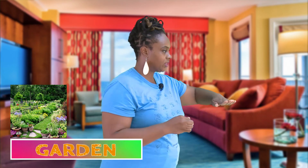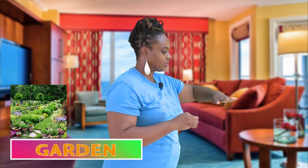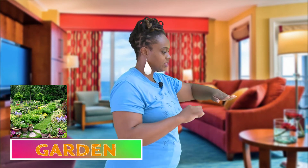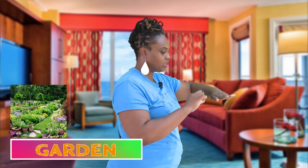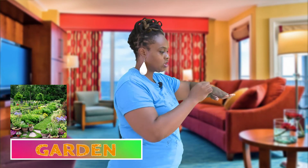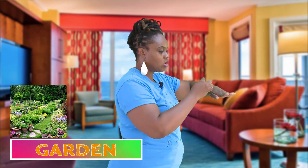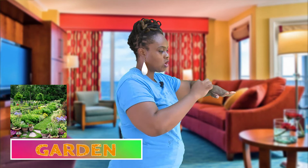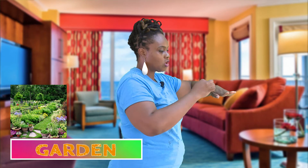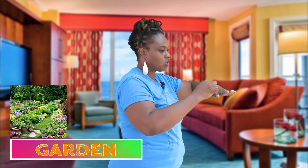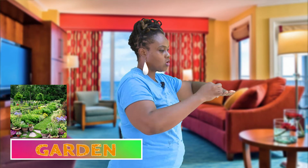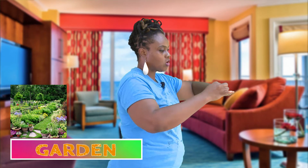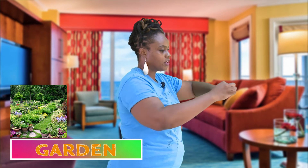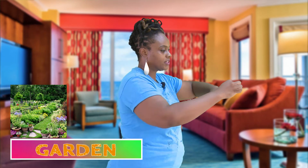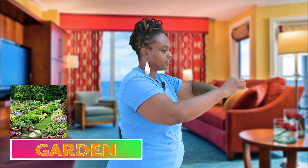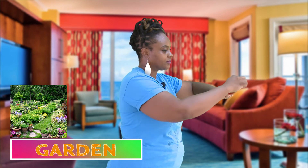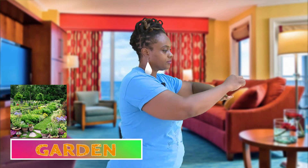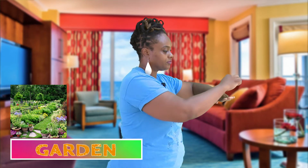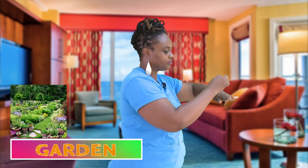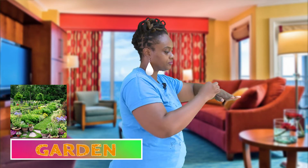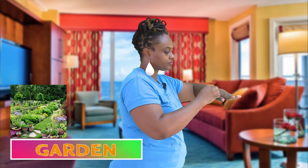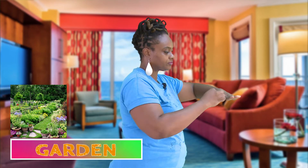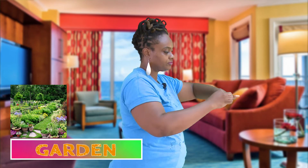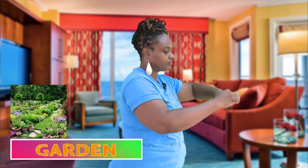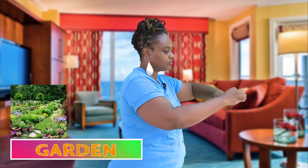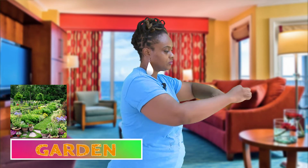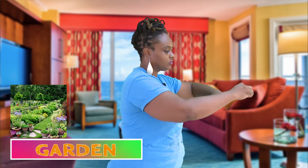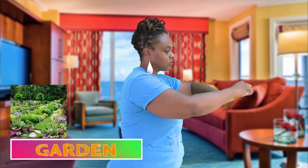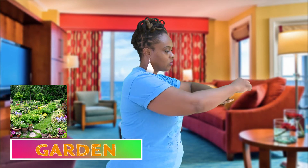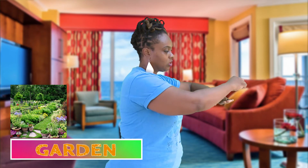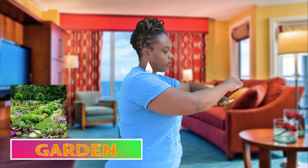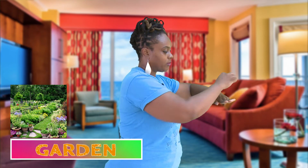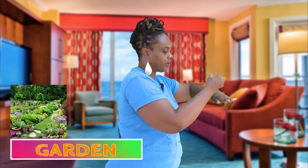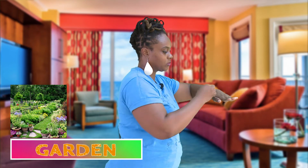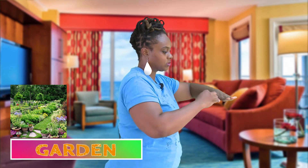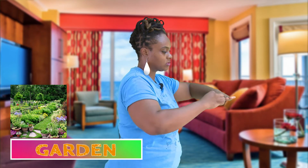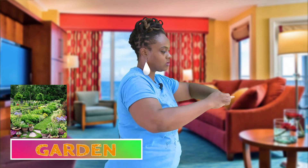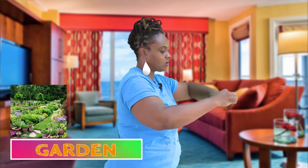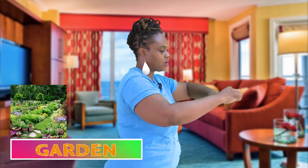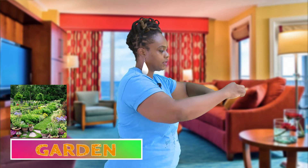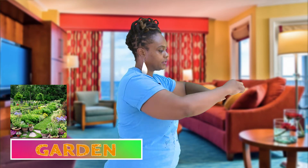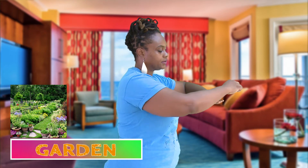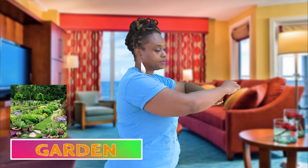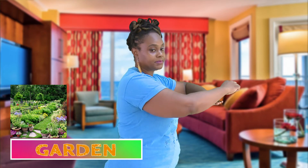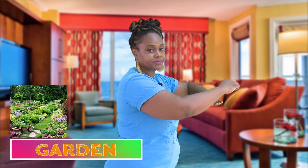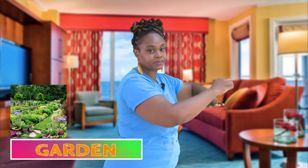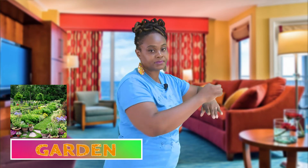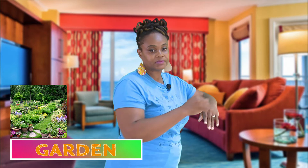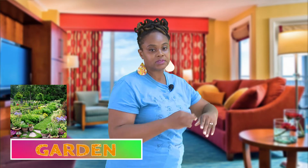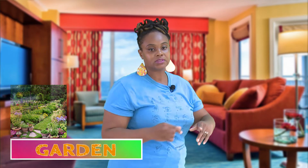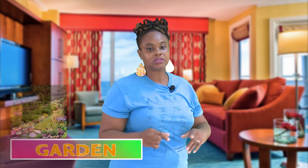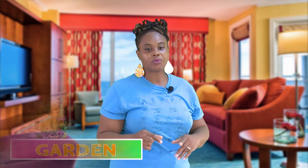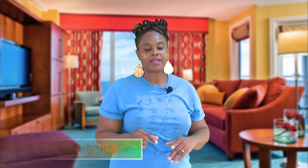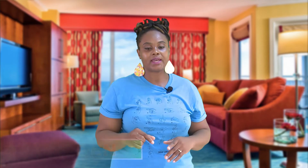can see. Garden. All the way around. Garden. So we